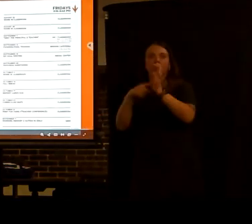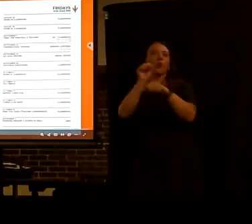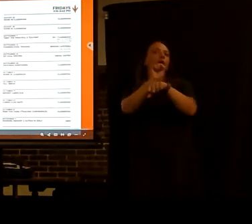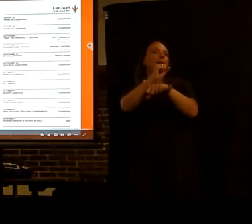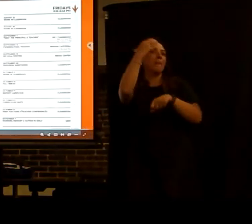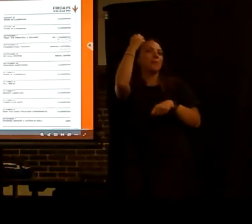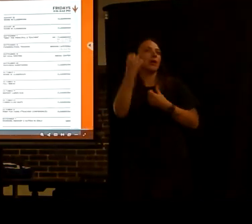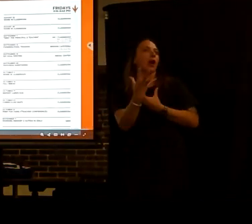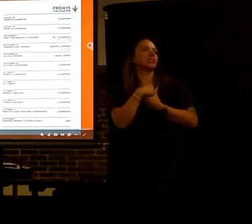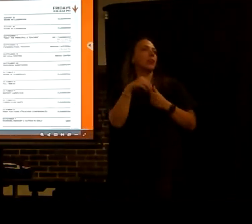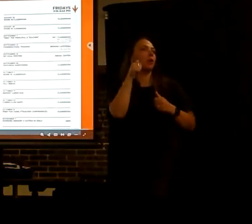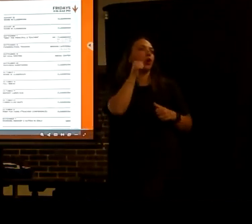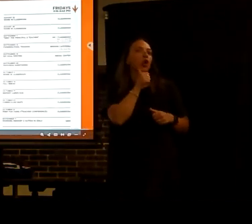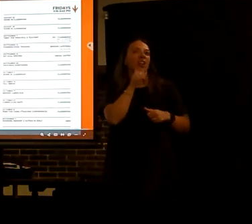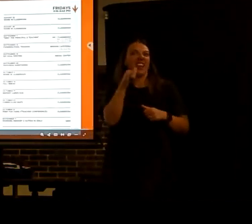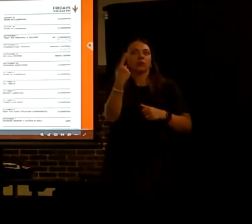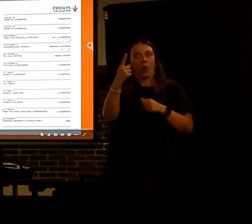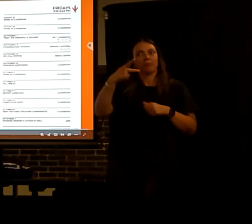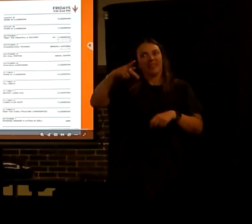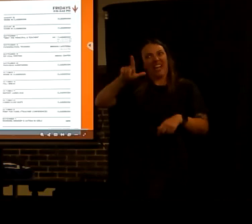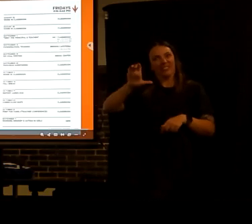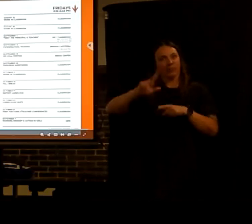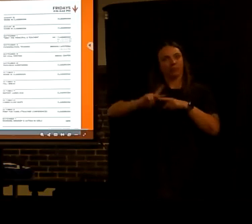do incorporate that within our PLCs.